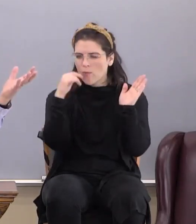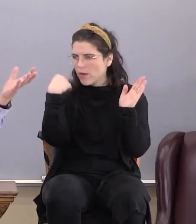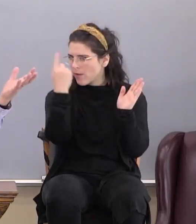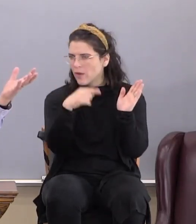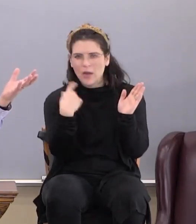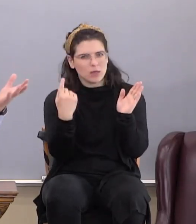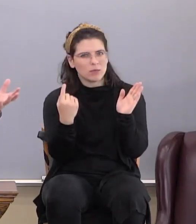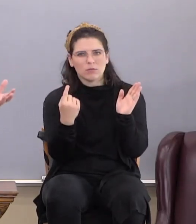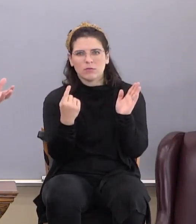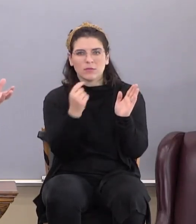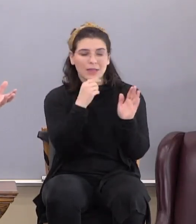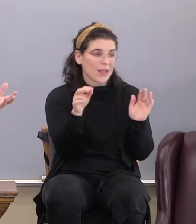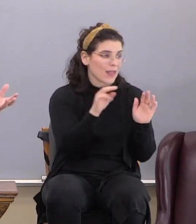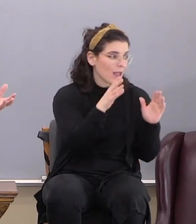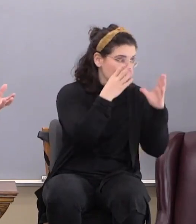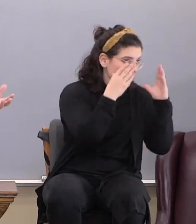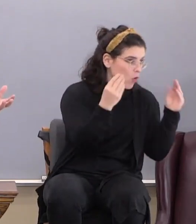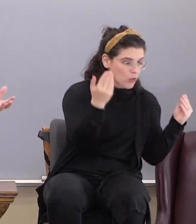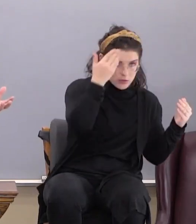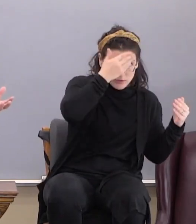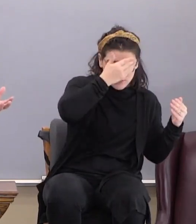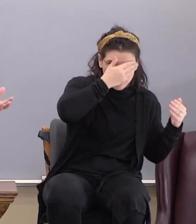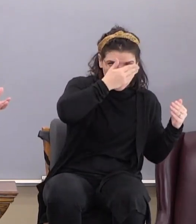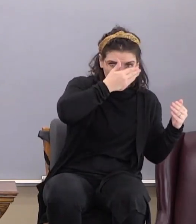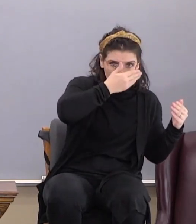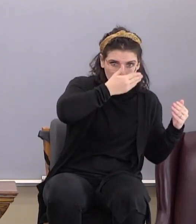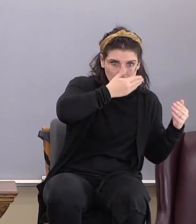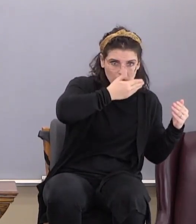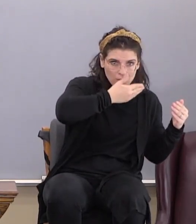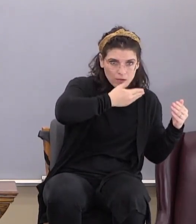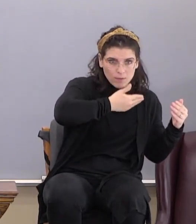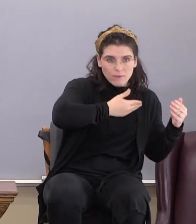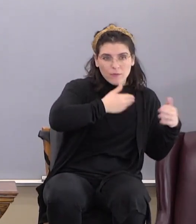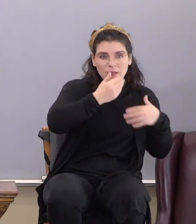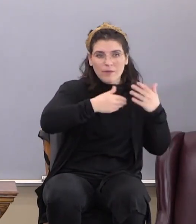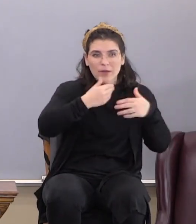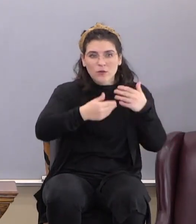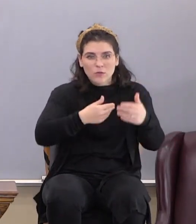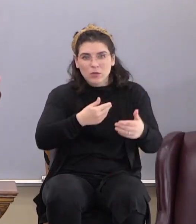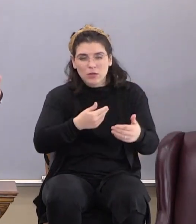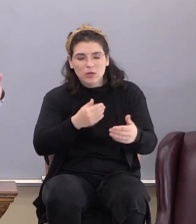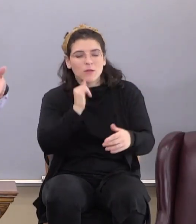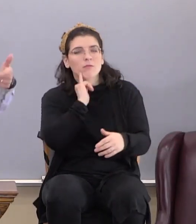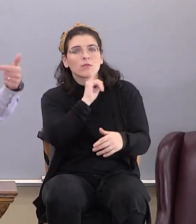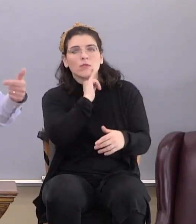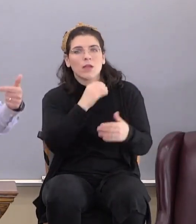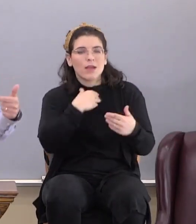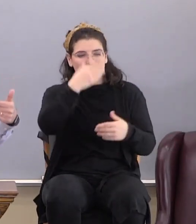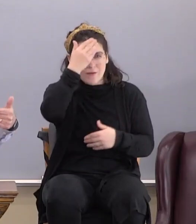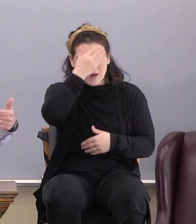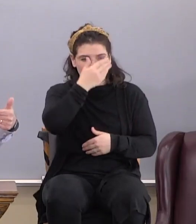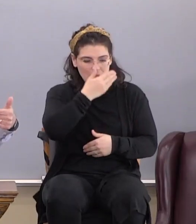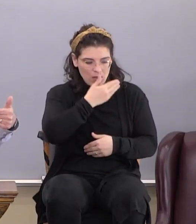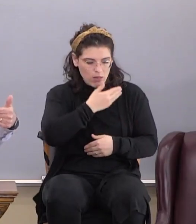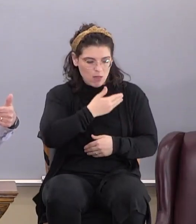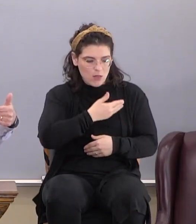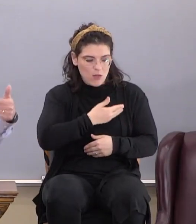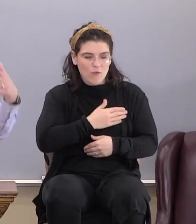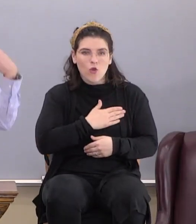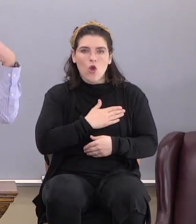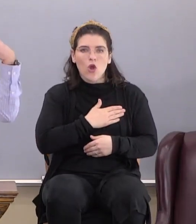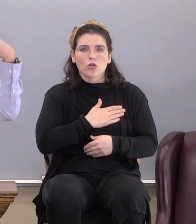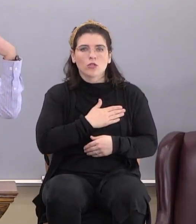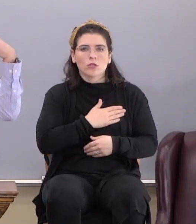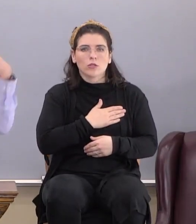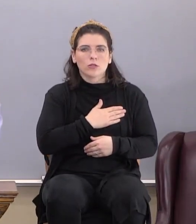face, not like Moses, who had the veil over his face, and then eventually Israel had a veil over their heart,